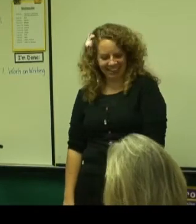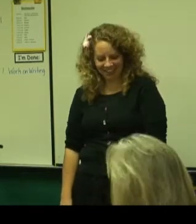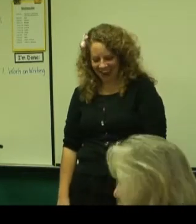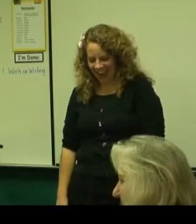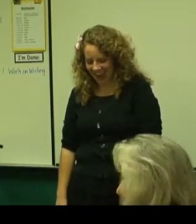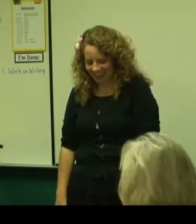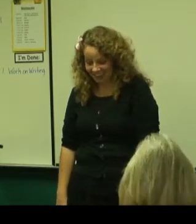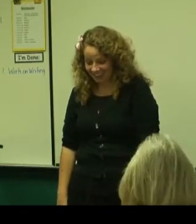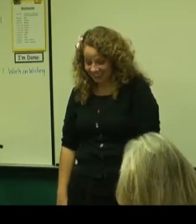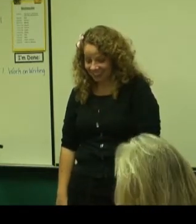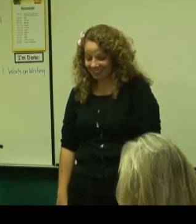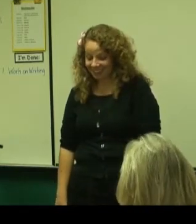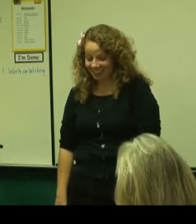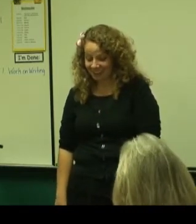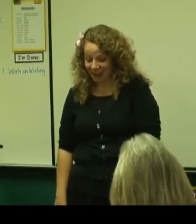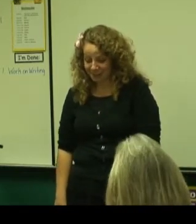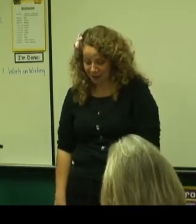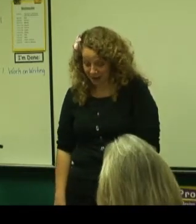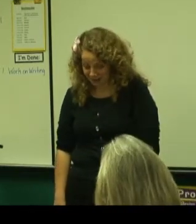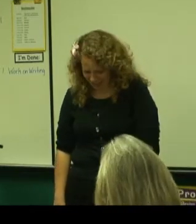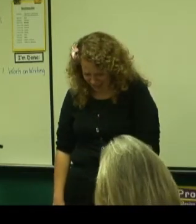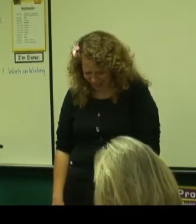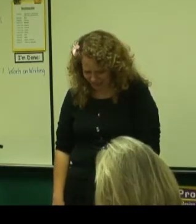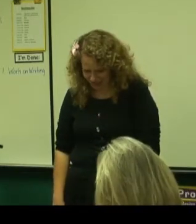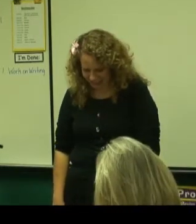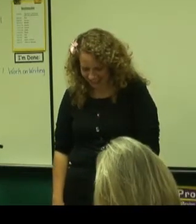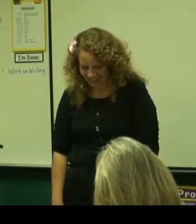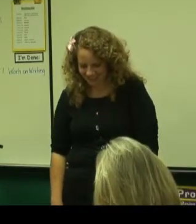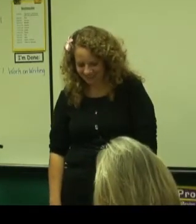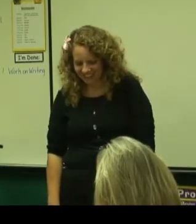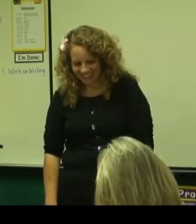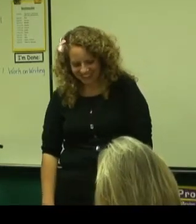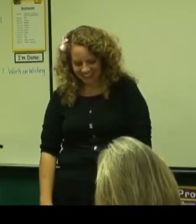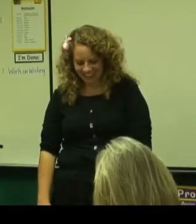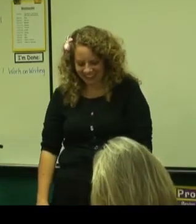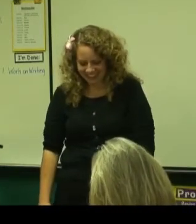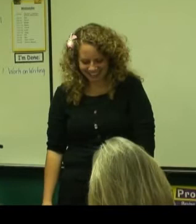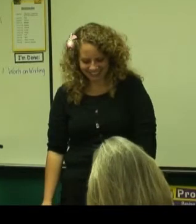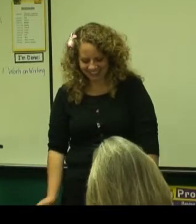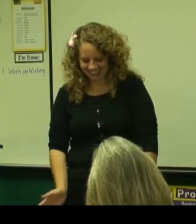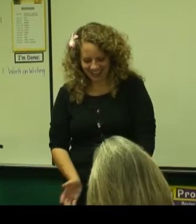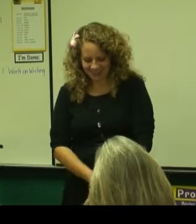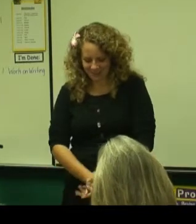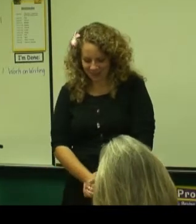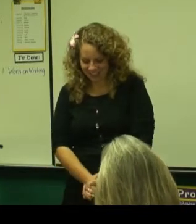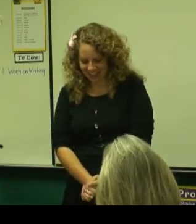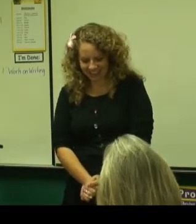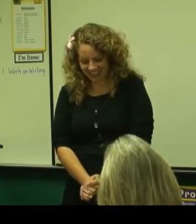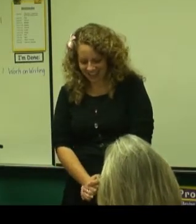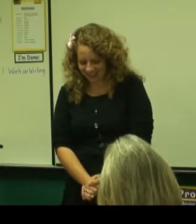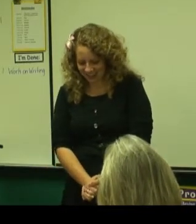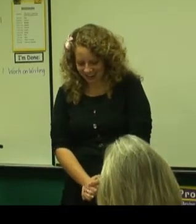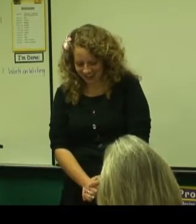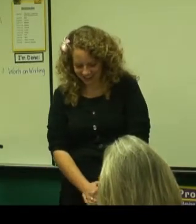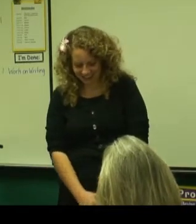your head, raise your eyebrows and squeeze them. Sign 4 signs and shake your head no.